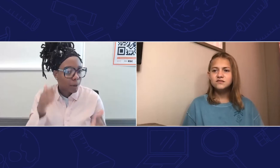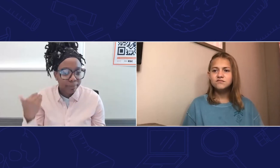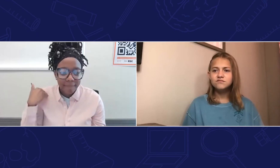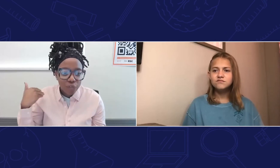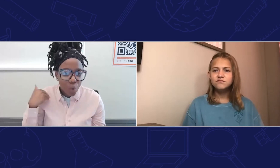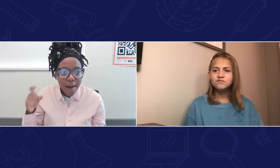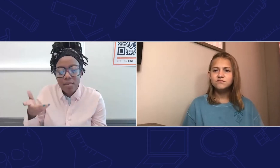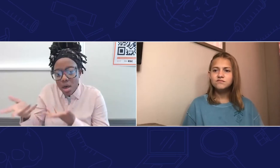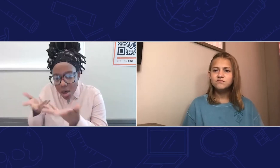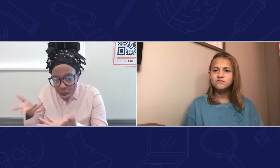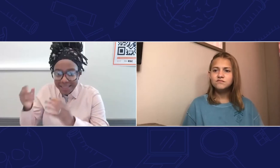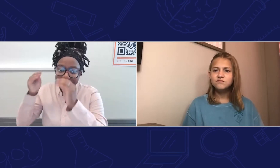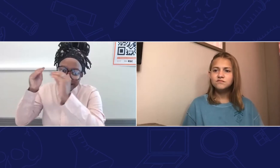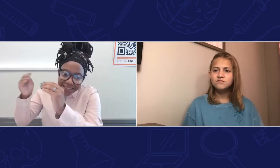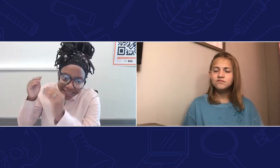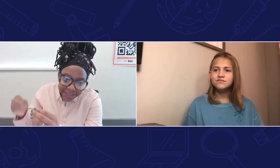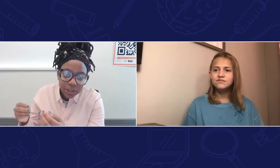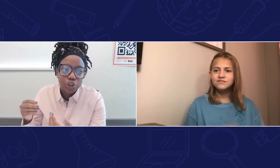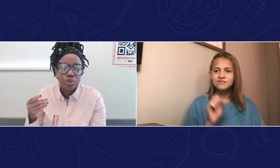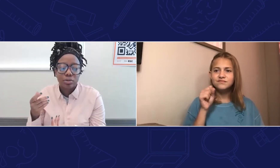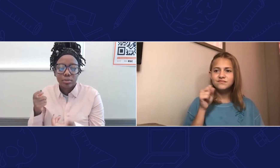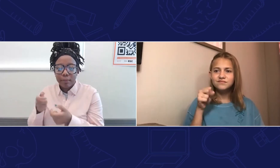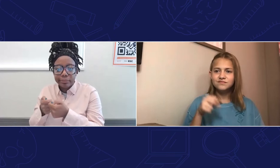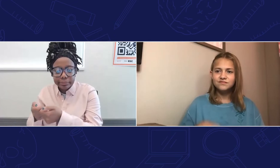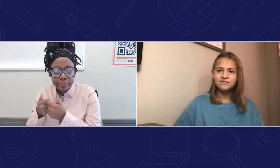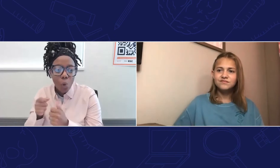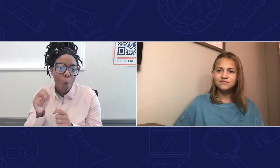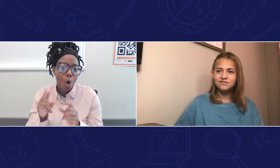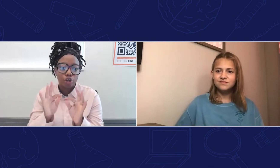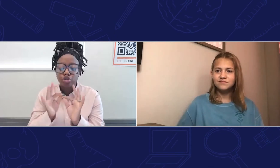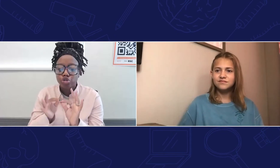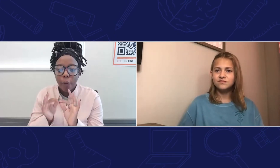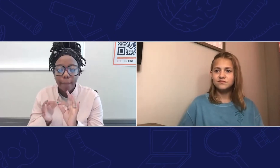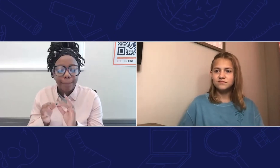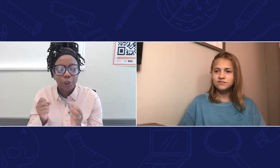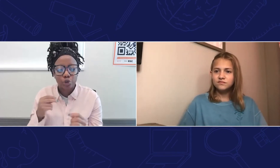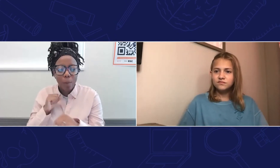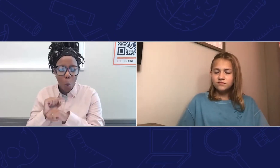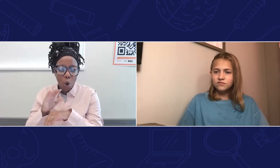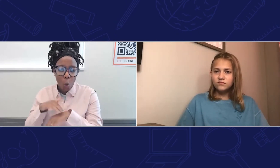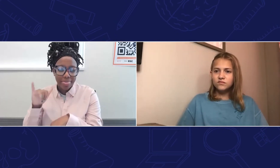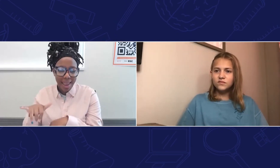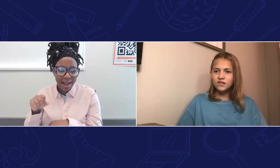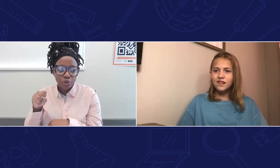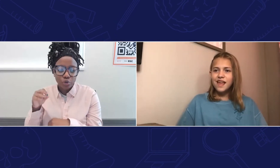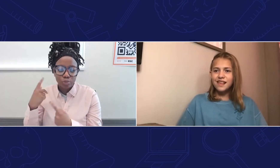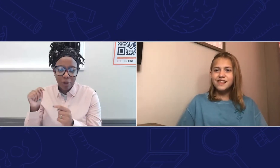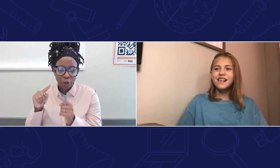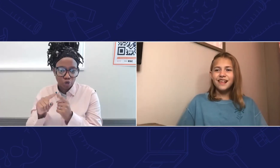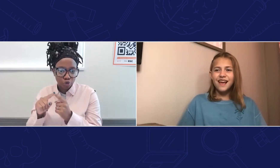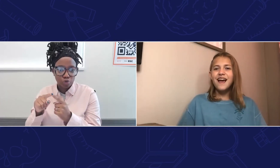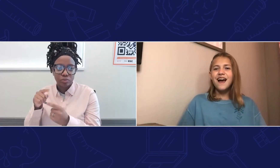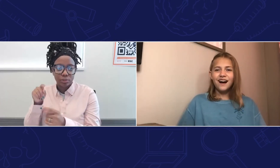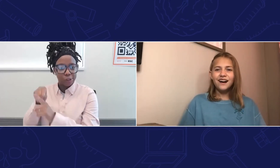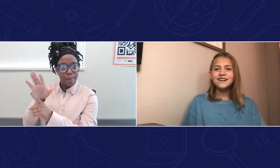deaf person before. You have to work with them, teach them how to type back and forth or use an interpreter. So I'm